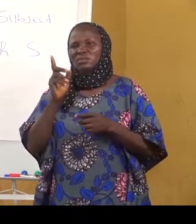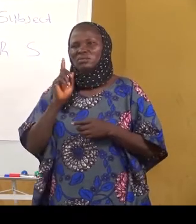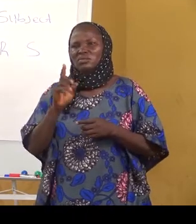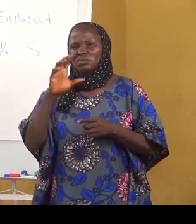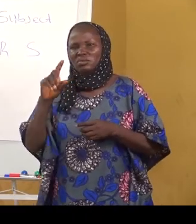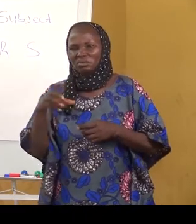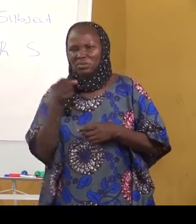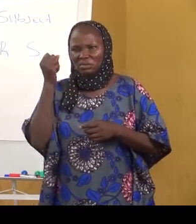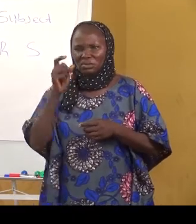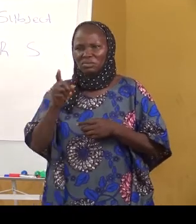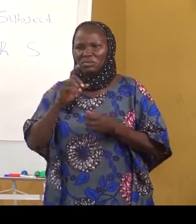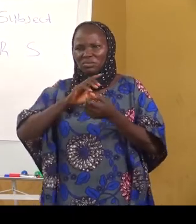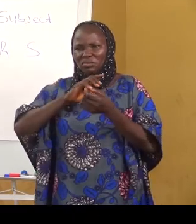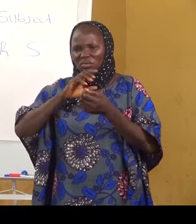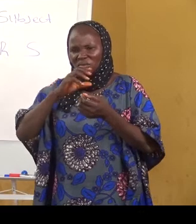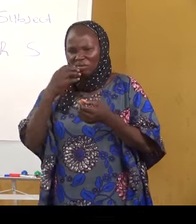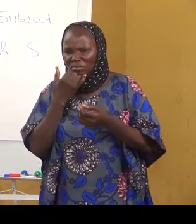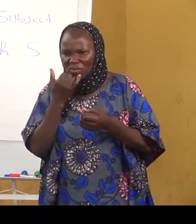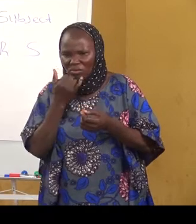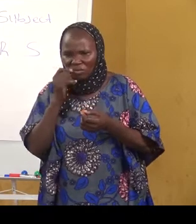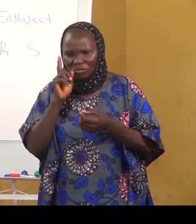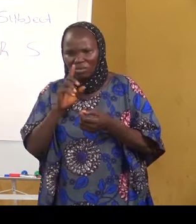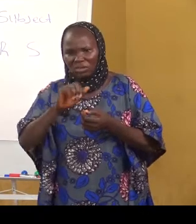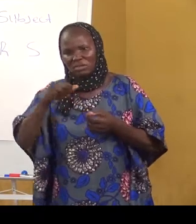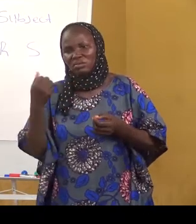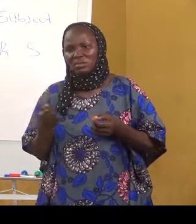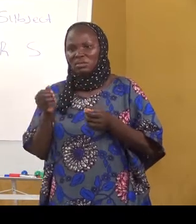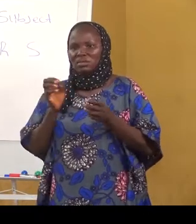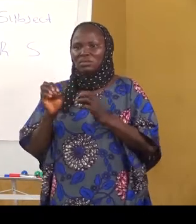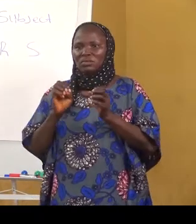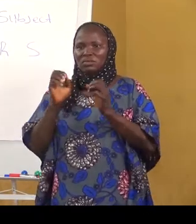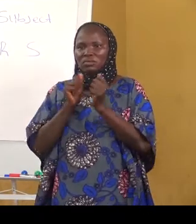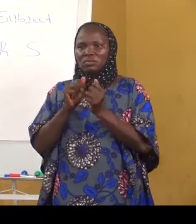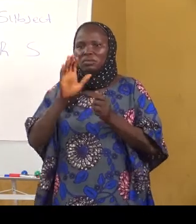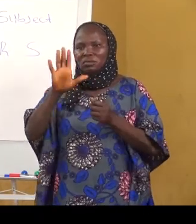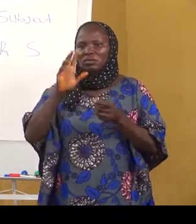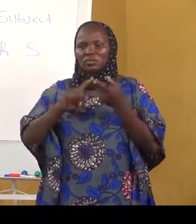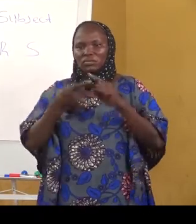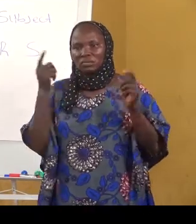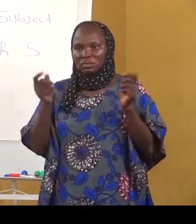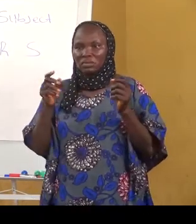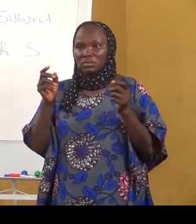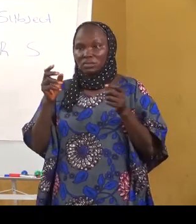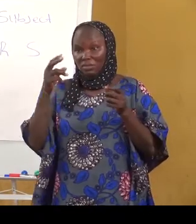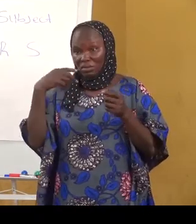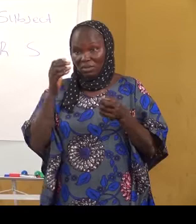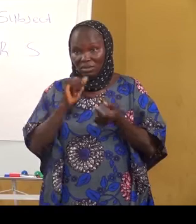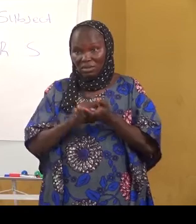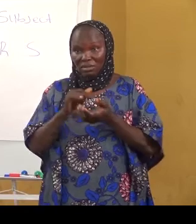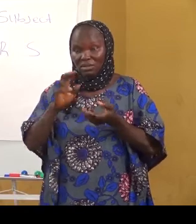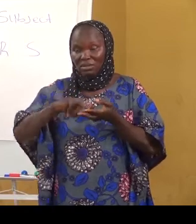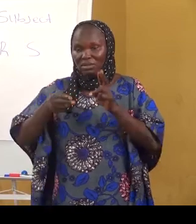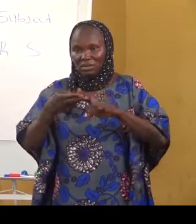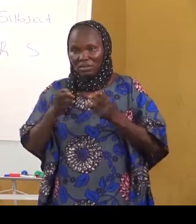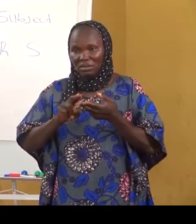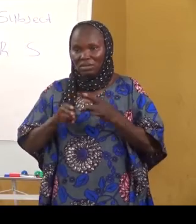or even your parents, my dear learners, you tend to see that the relationship between you and your father has